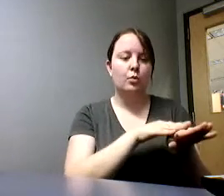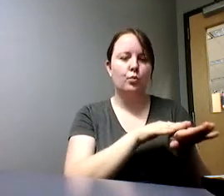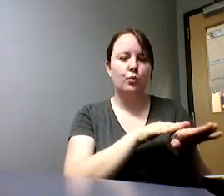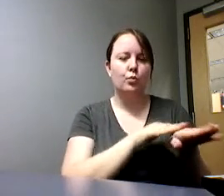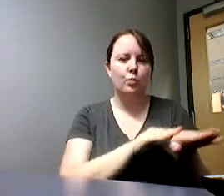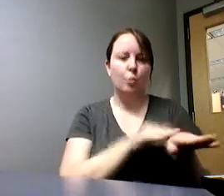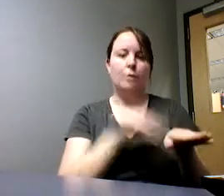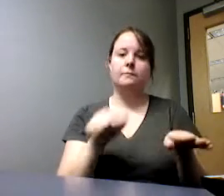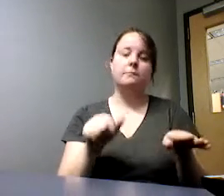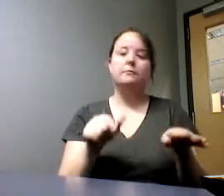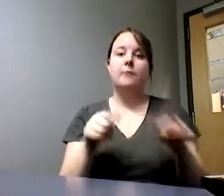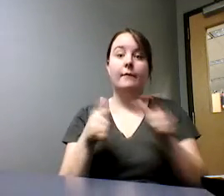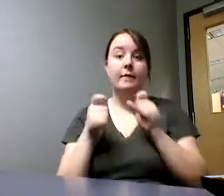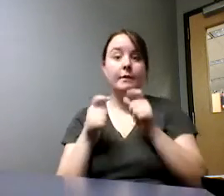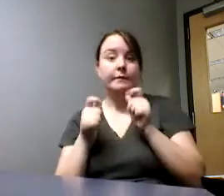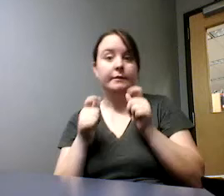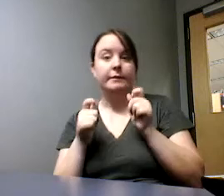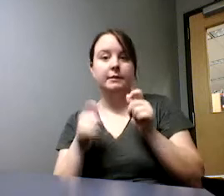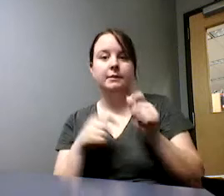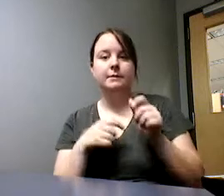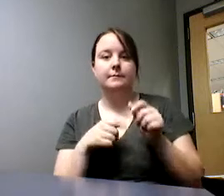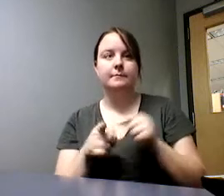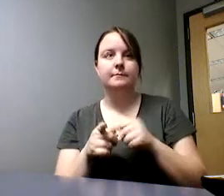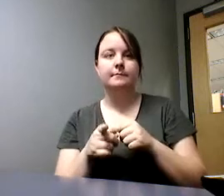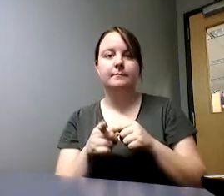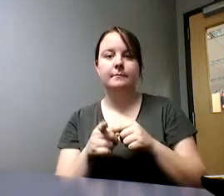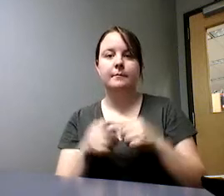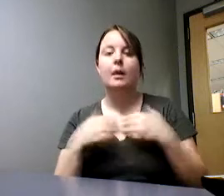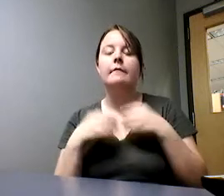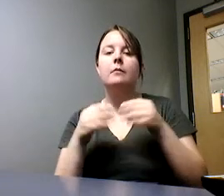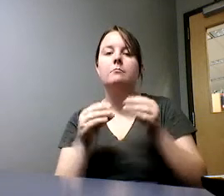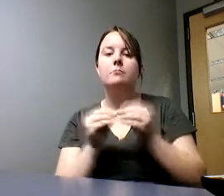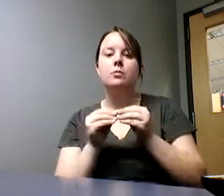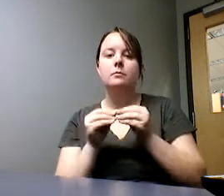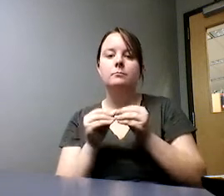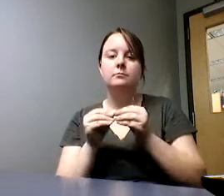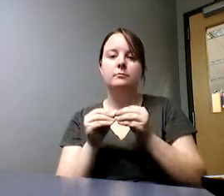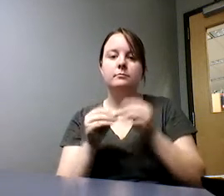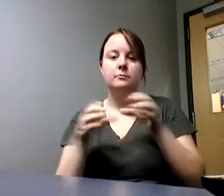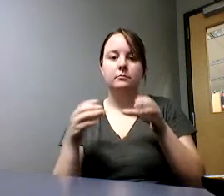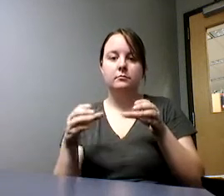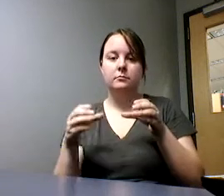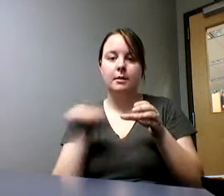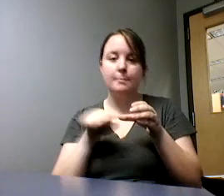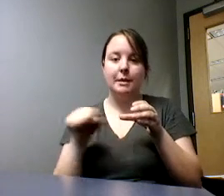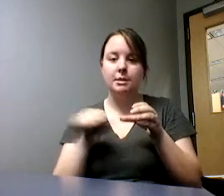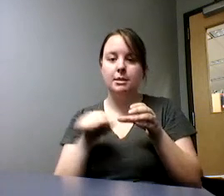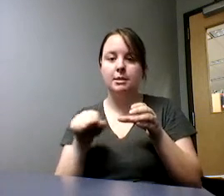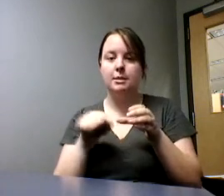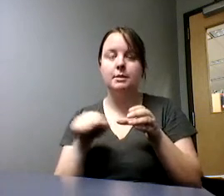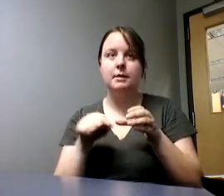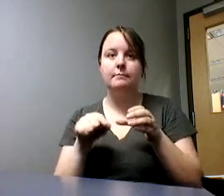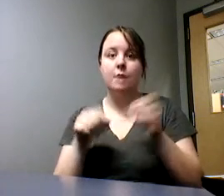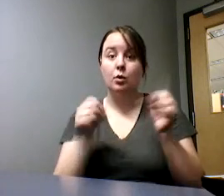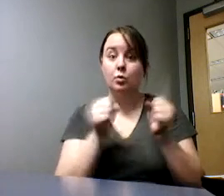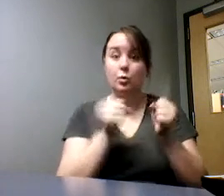ones moving quickly have more space between the molecules. The cold ones are usually kind of bunched up.